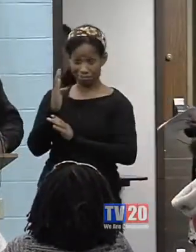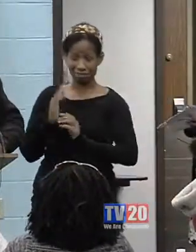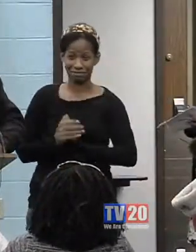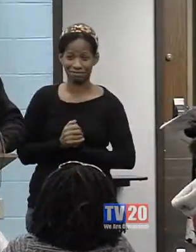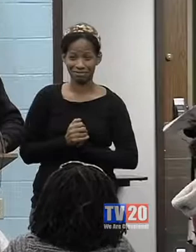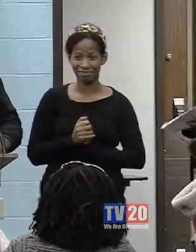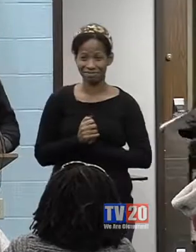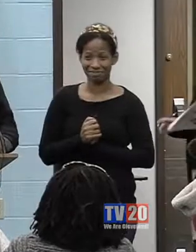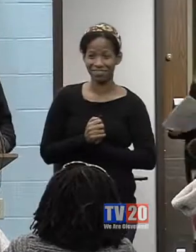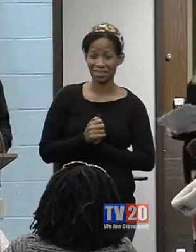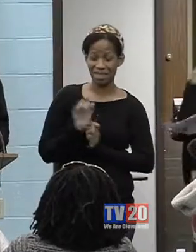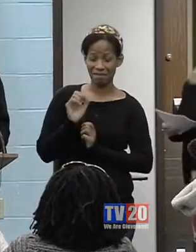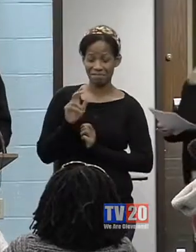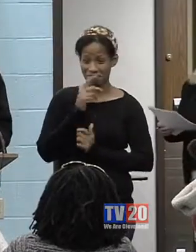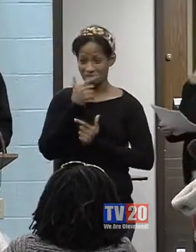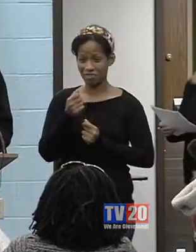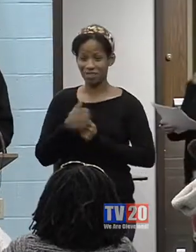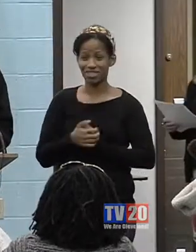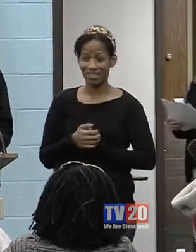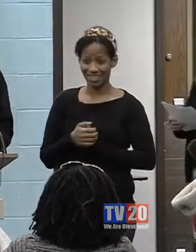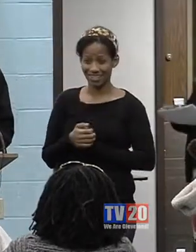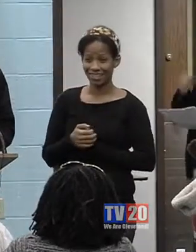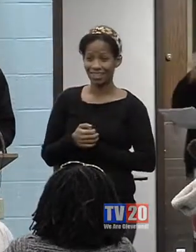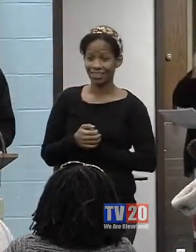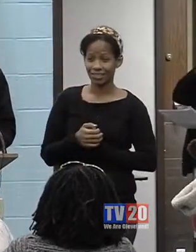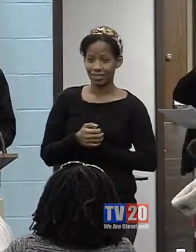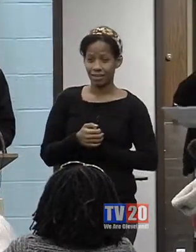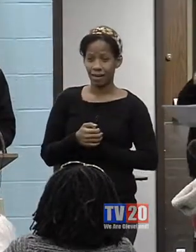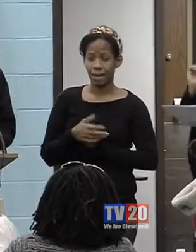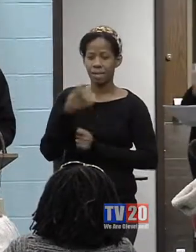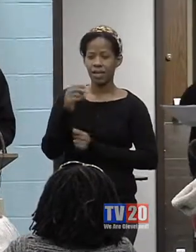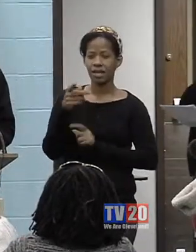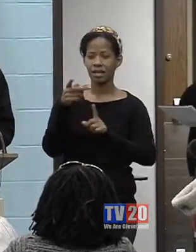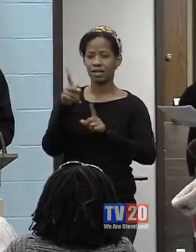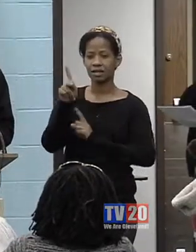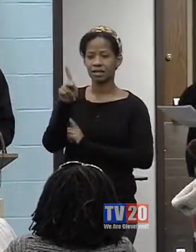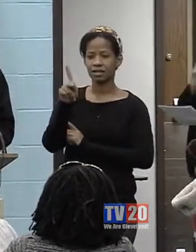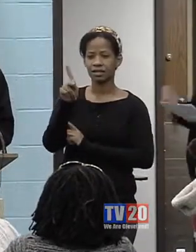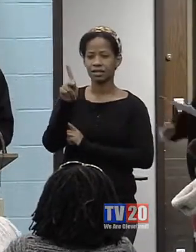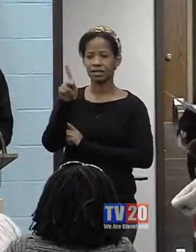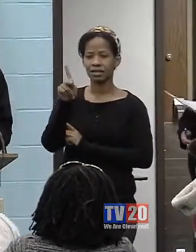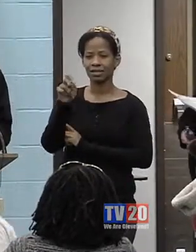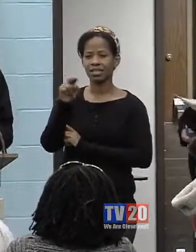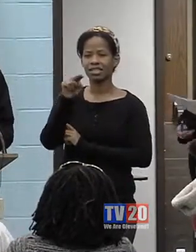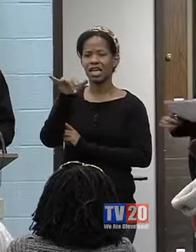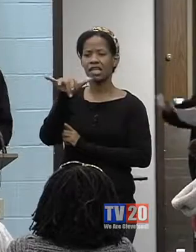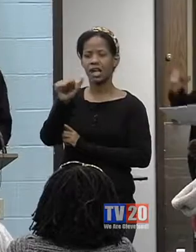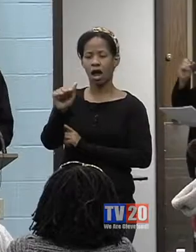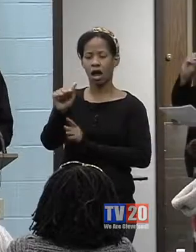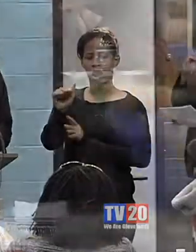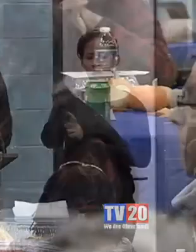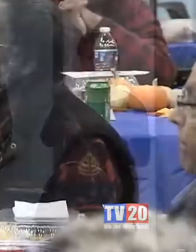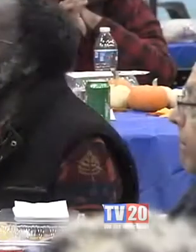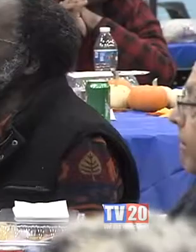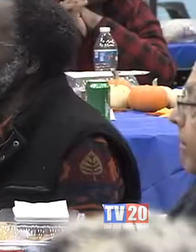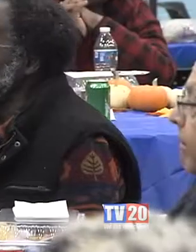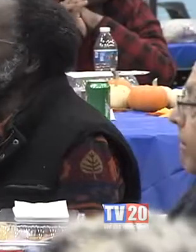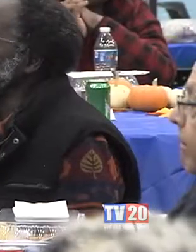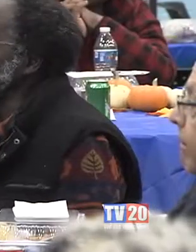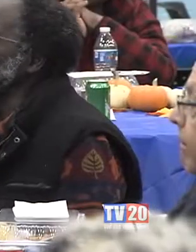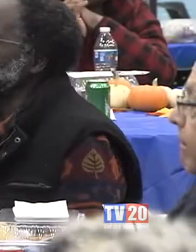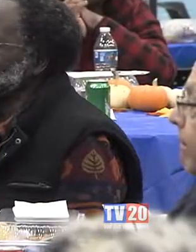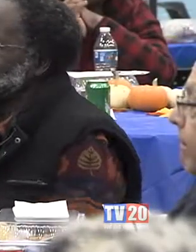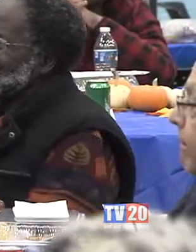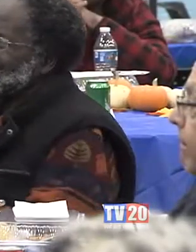around Tanzania and Uganda and Kenya is our former president that we miss very dearly, Barack Obama's